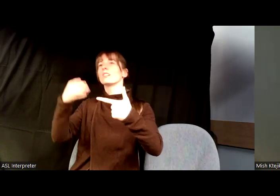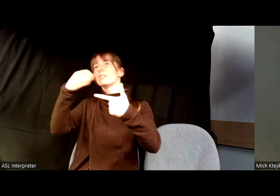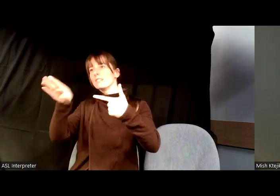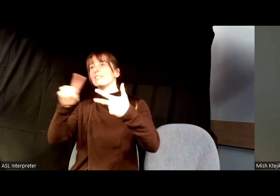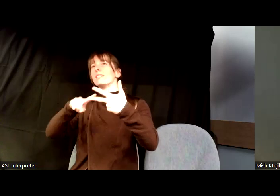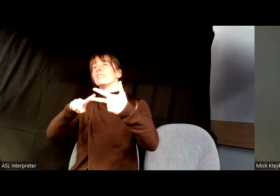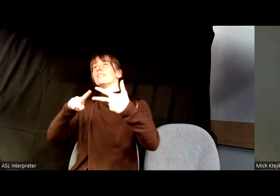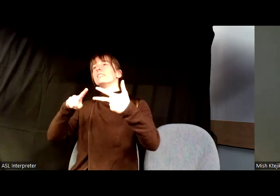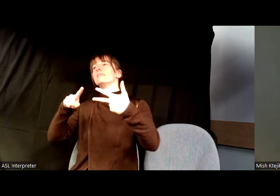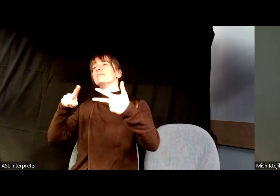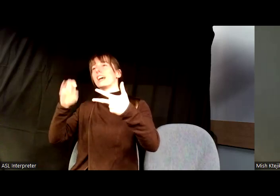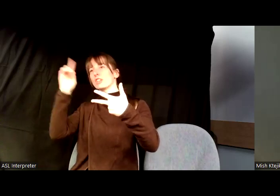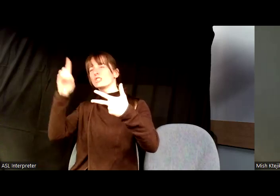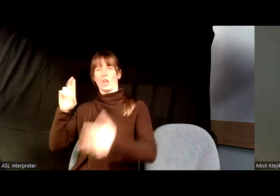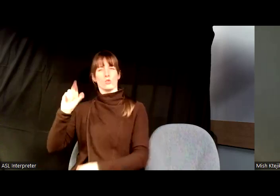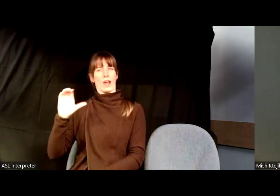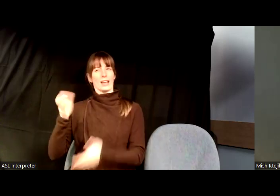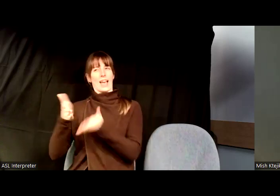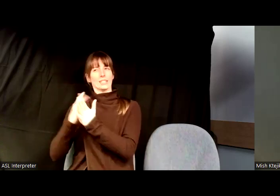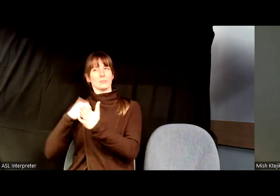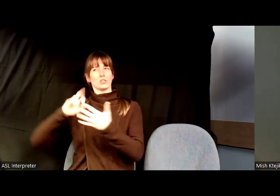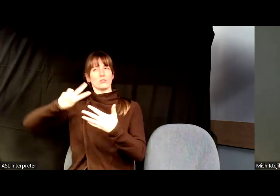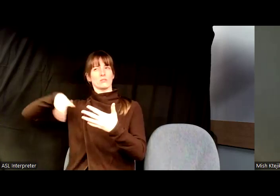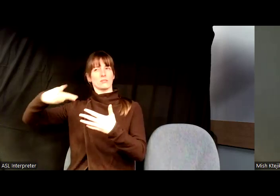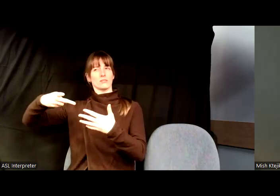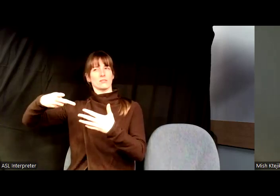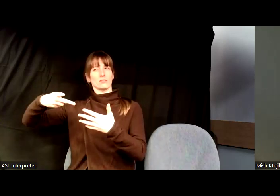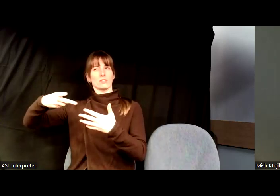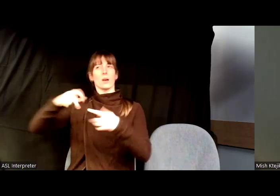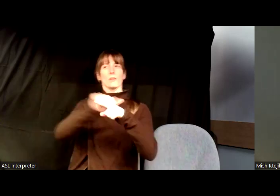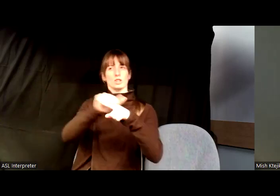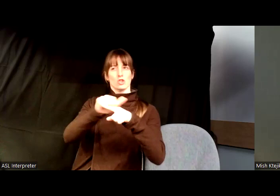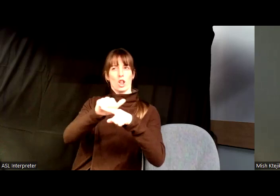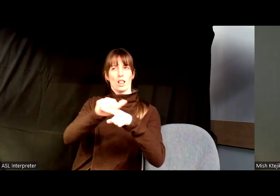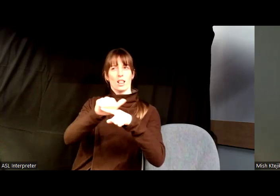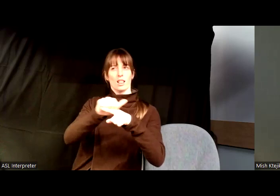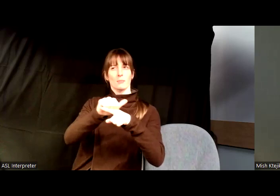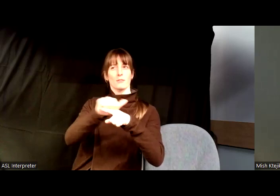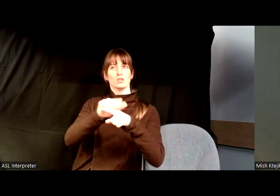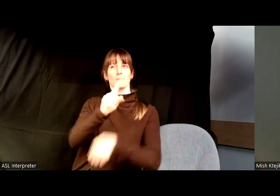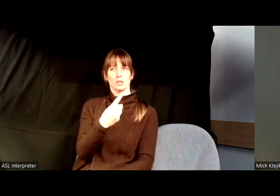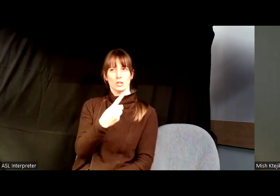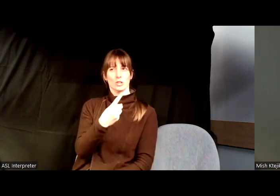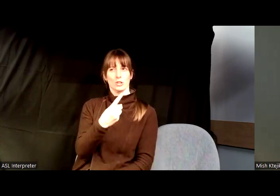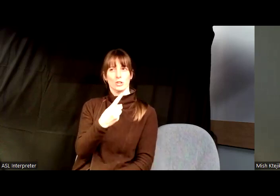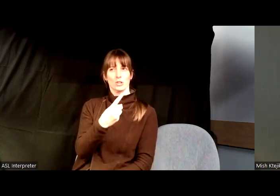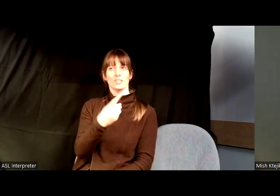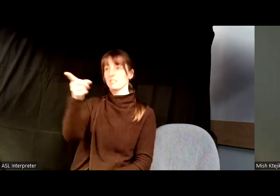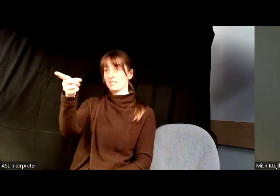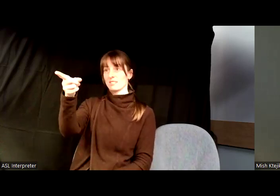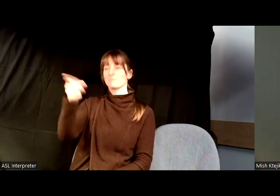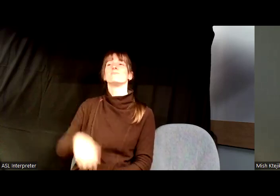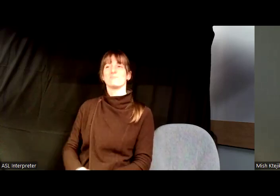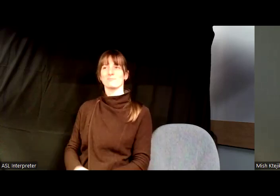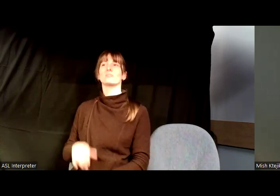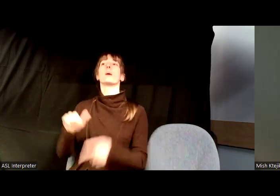reverse it, provisional, and then work our way down. So maybe that's just, it can be Yes, moved the around. provisional,